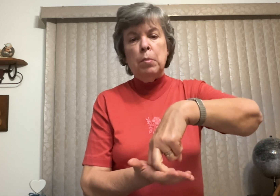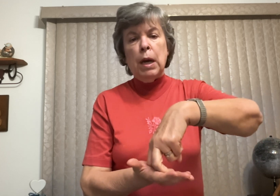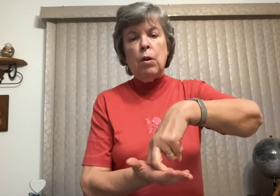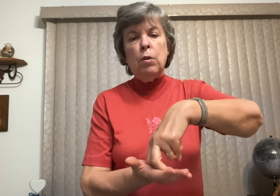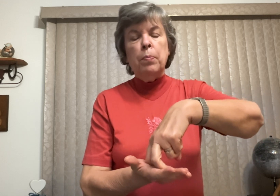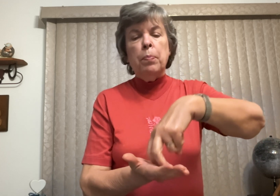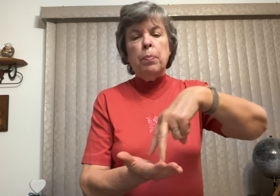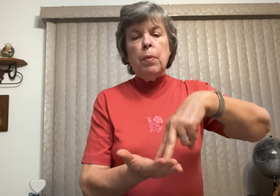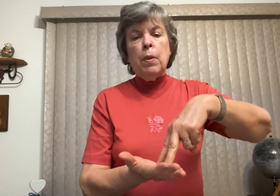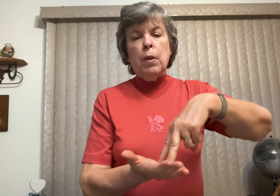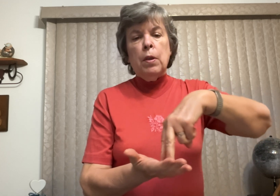bow